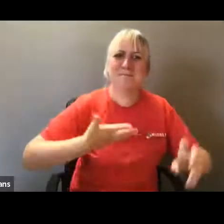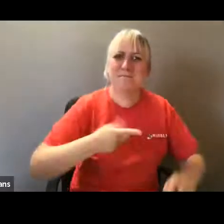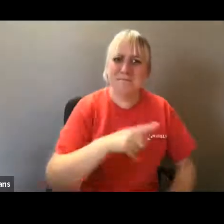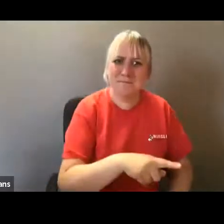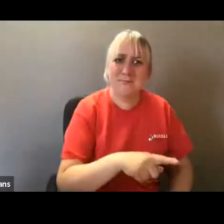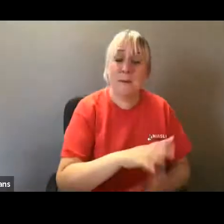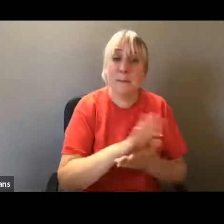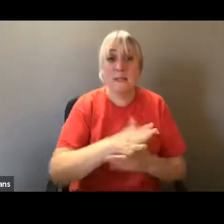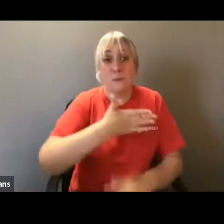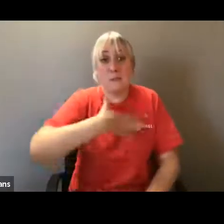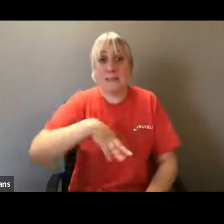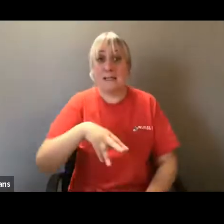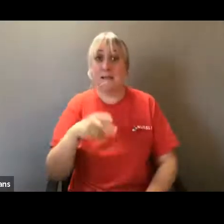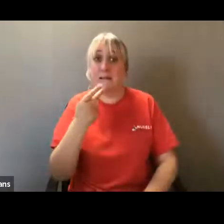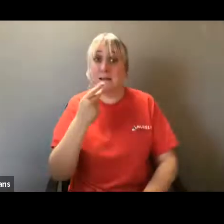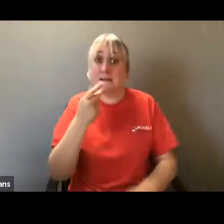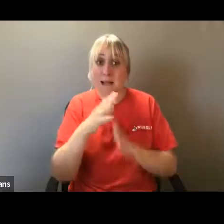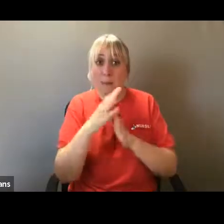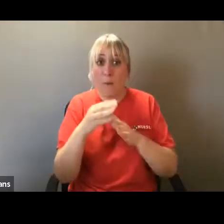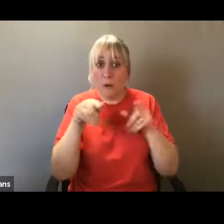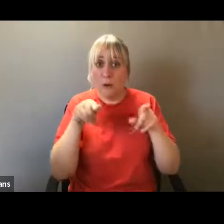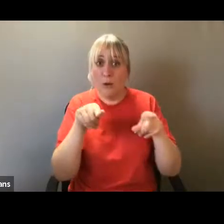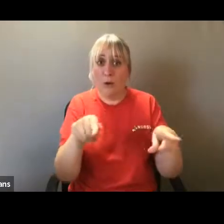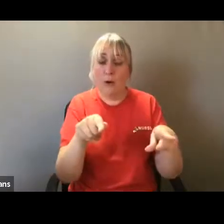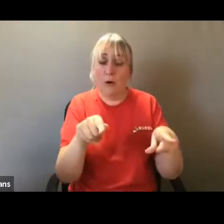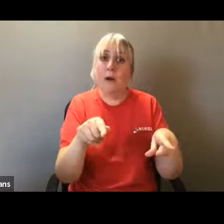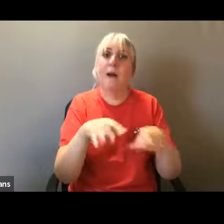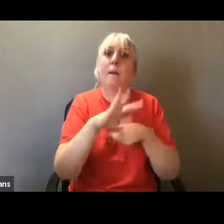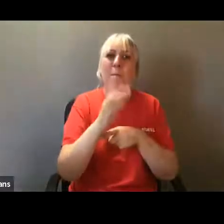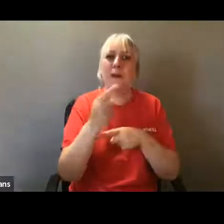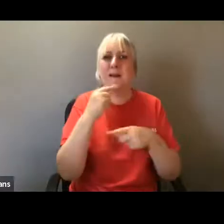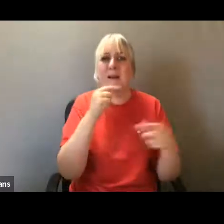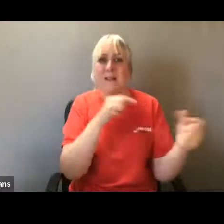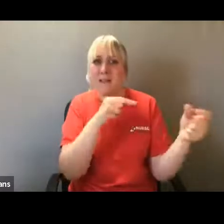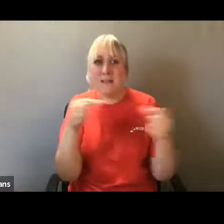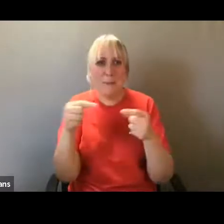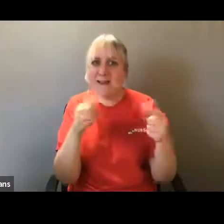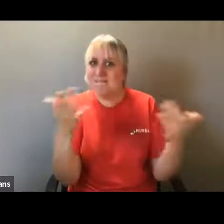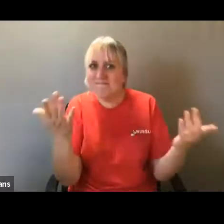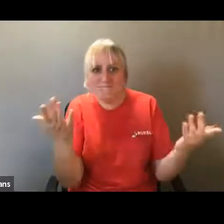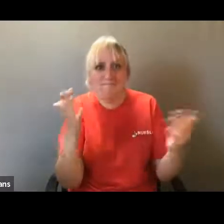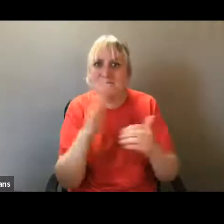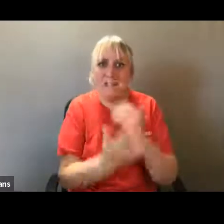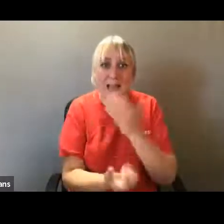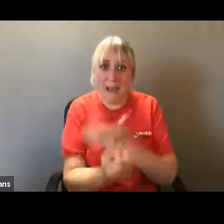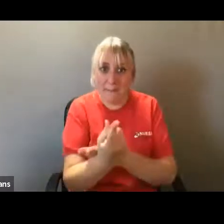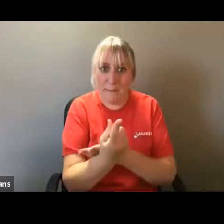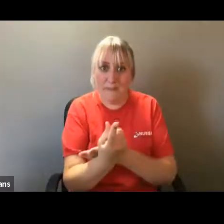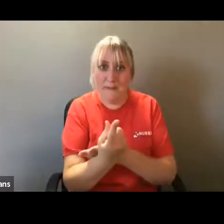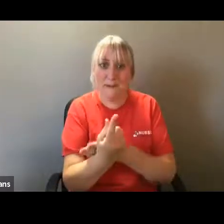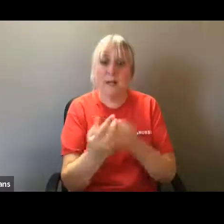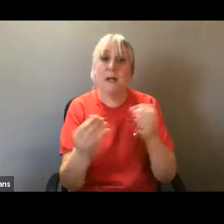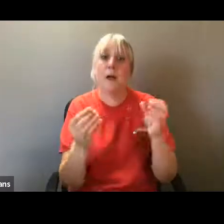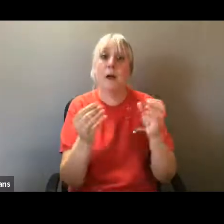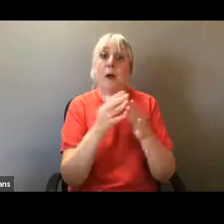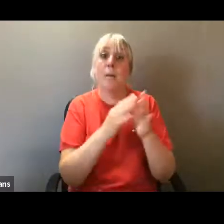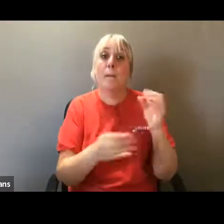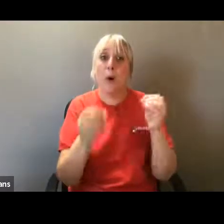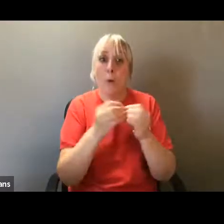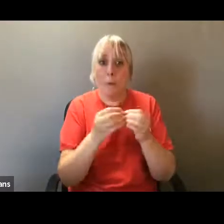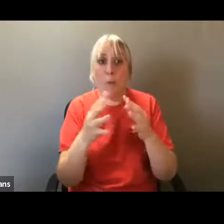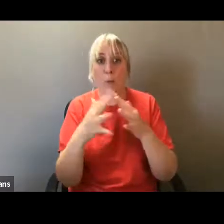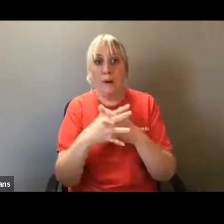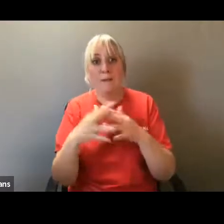of disability. But that debate never really got anywhere. And that's something I believe Bob Williams-Finley will be saying more about